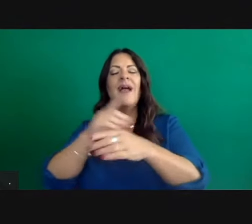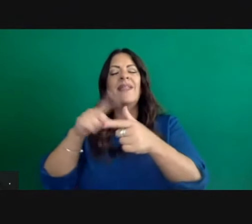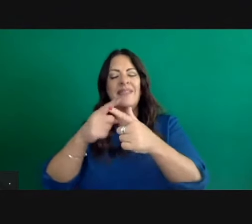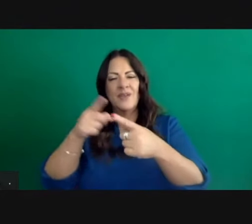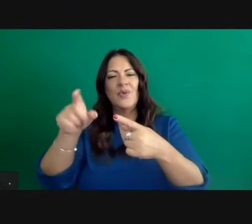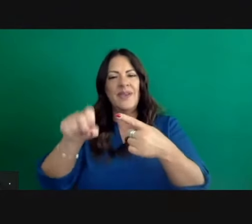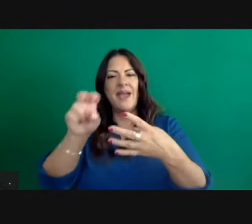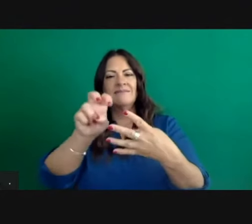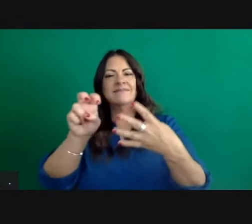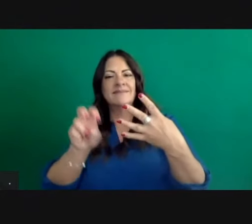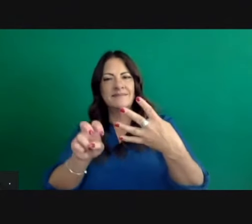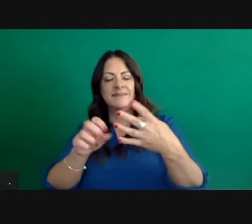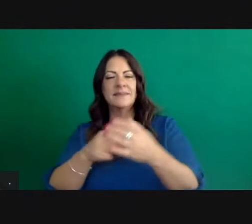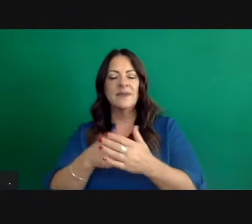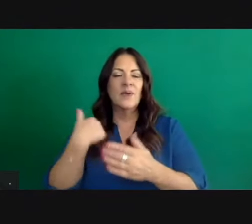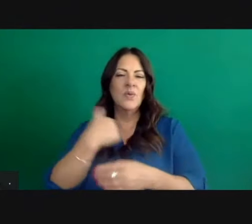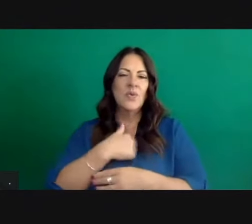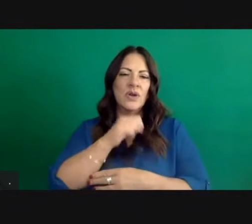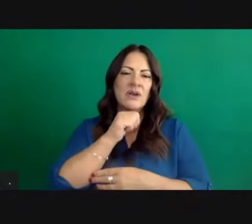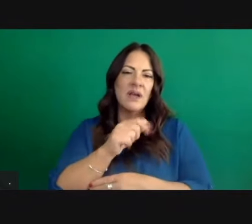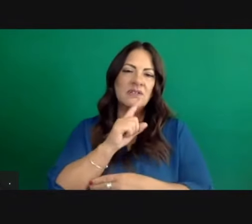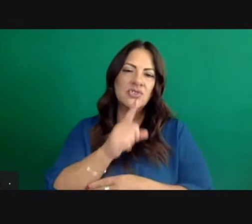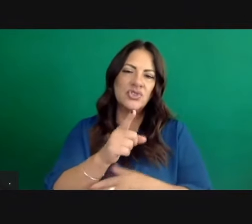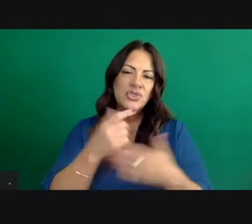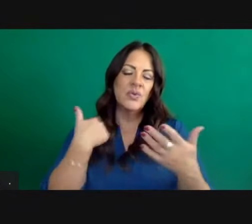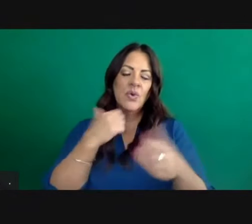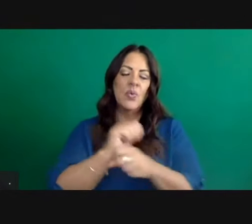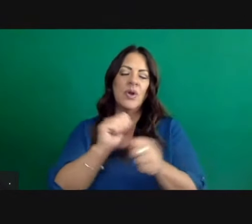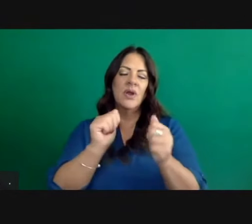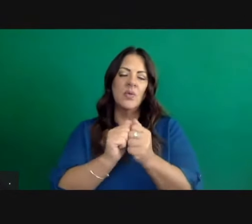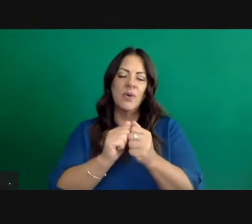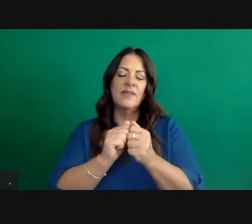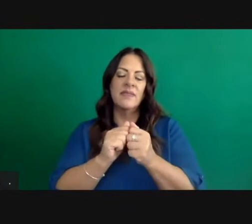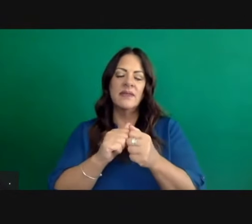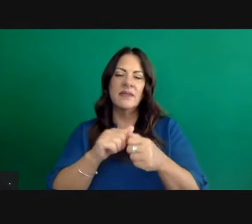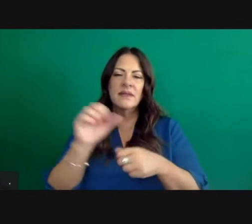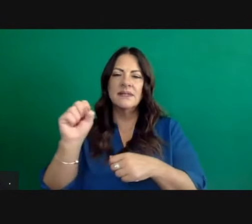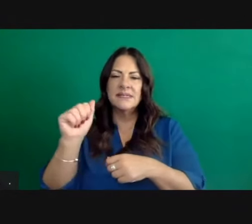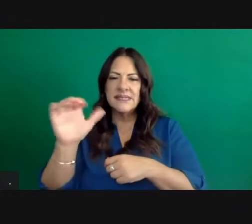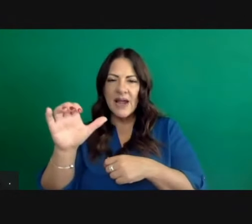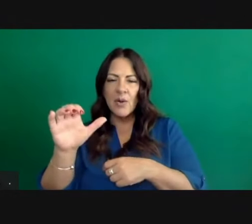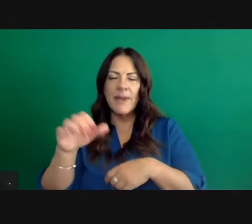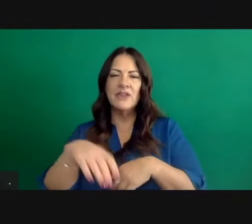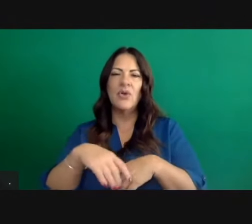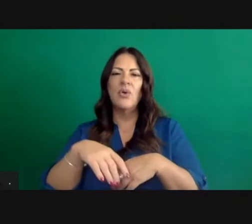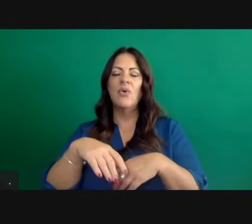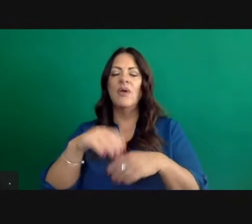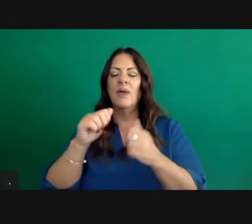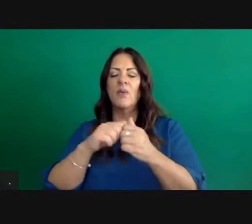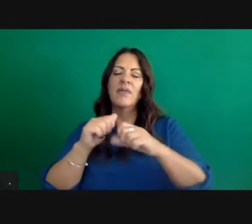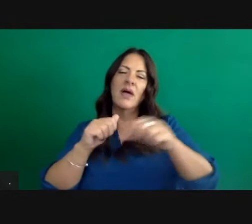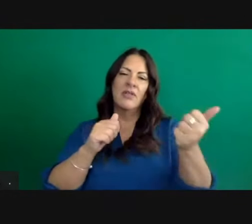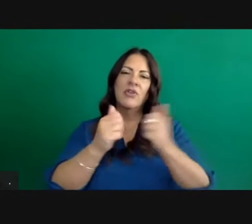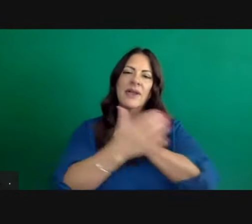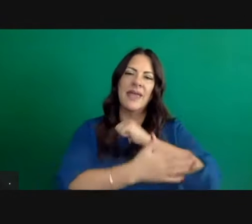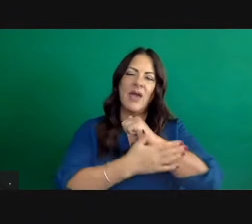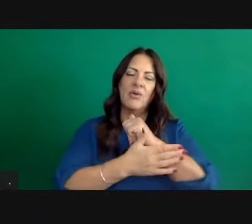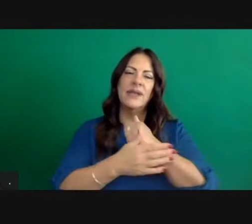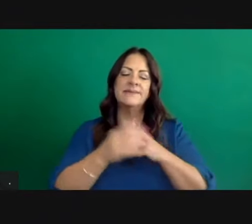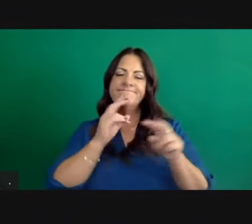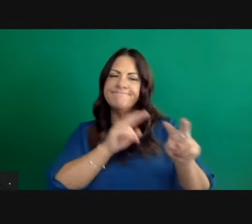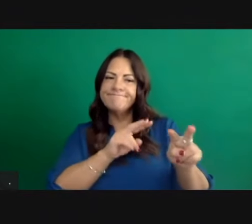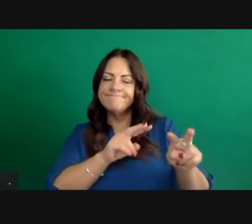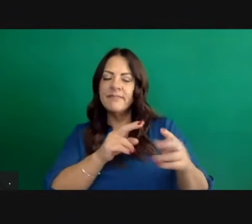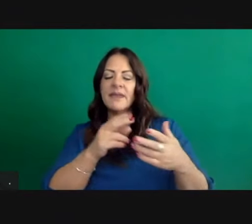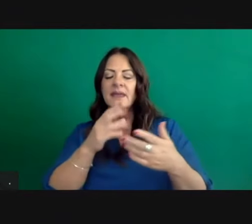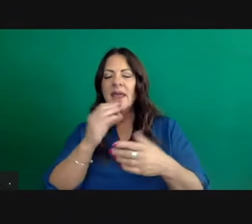Sacramento will move back. We're certainly working closely with those counties and their leaders to do all we can, not to, in the end,